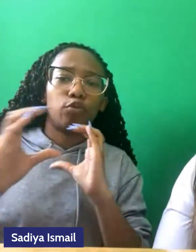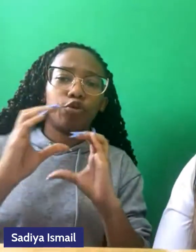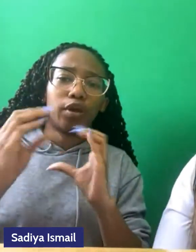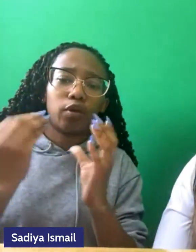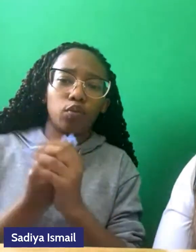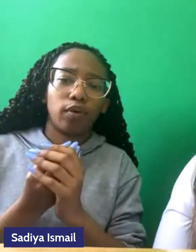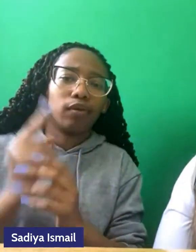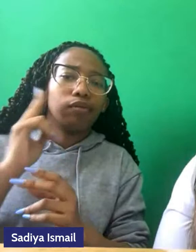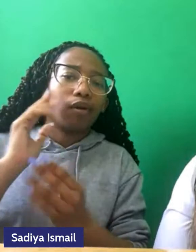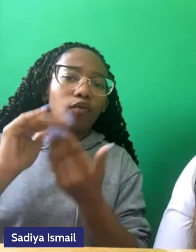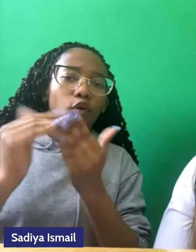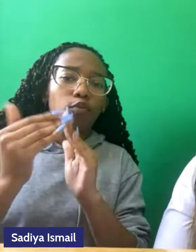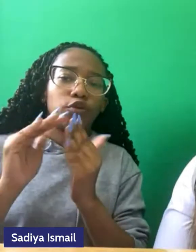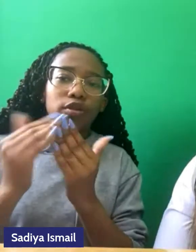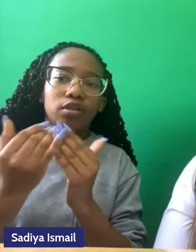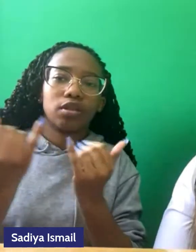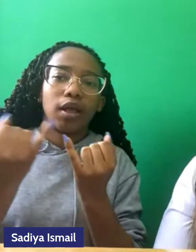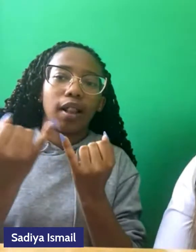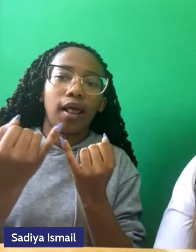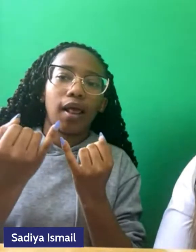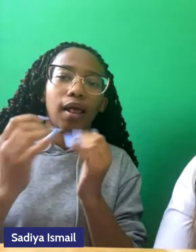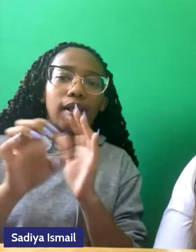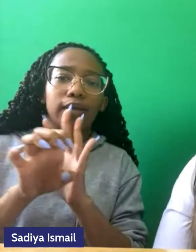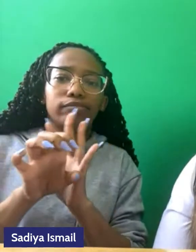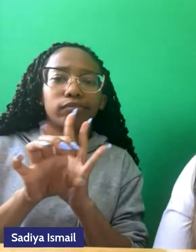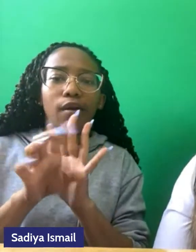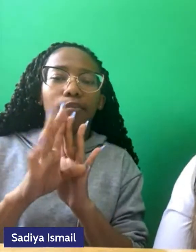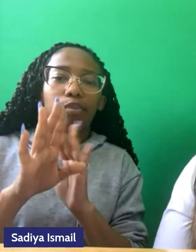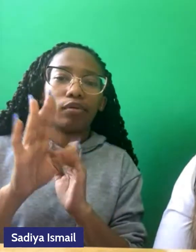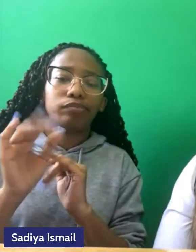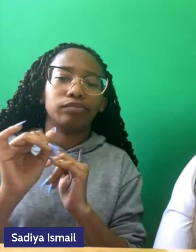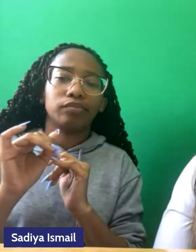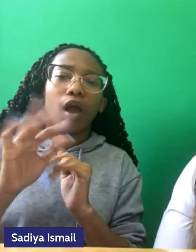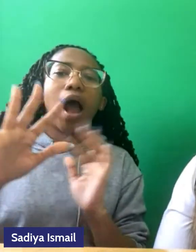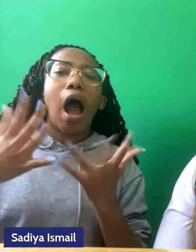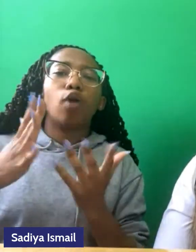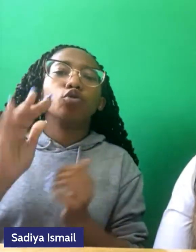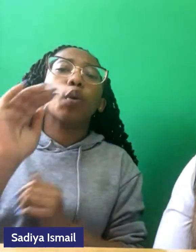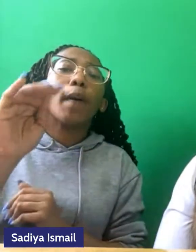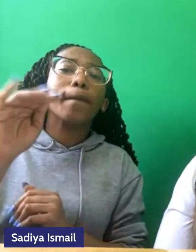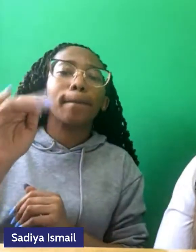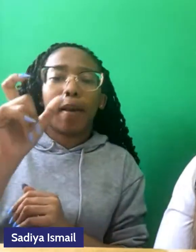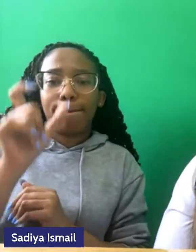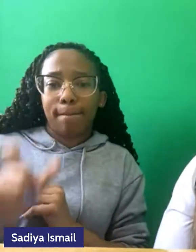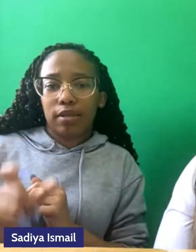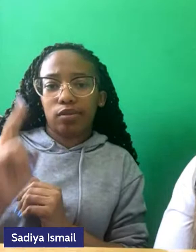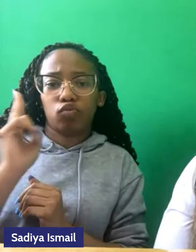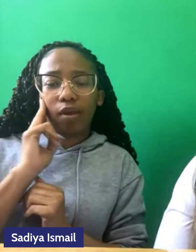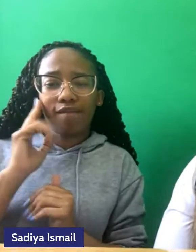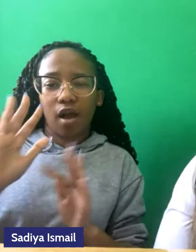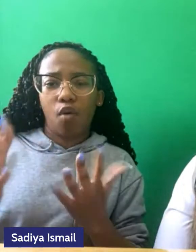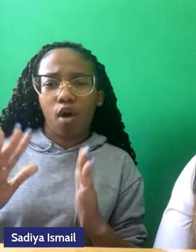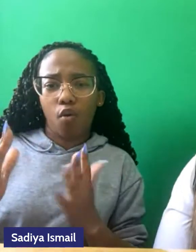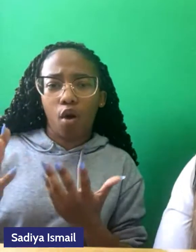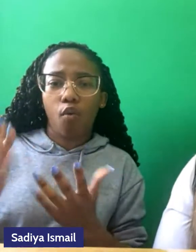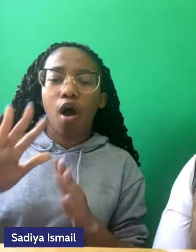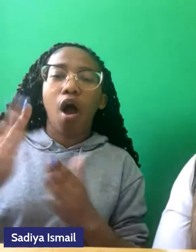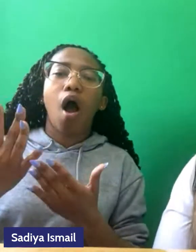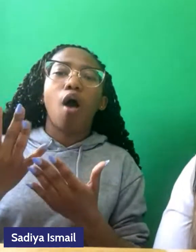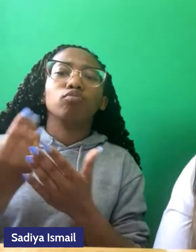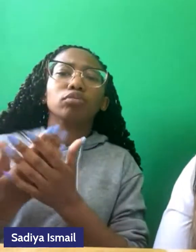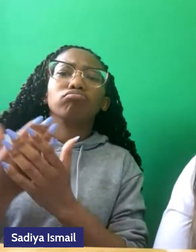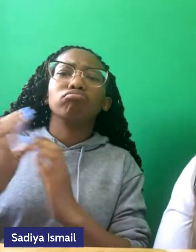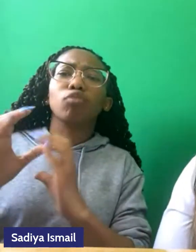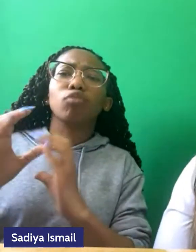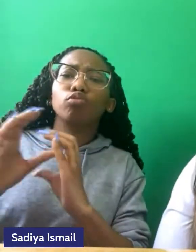community. So it would be things like getting attention of the deaf, how we interact with